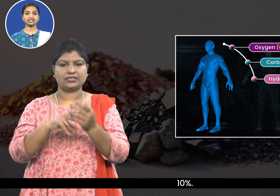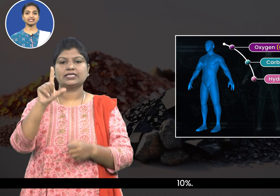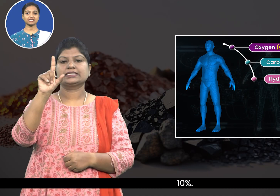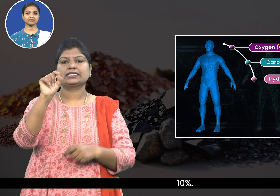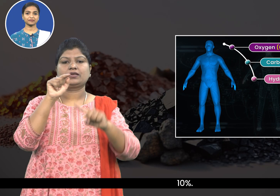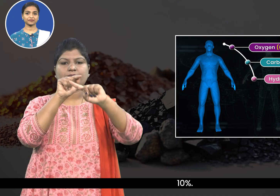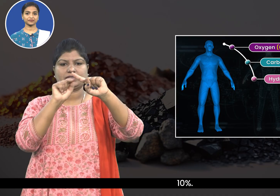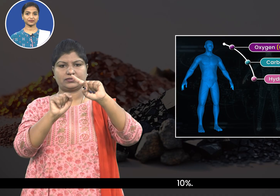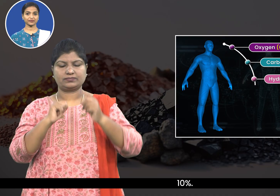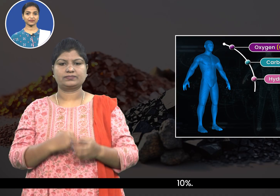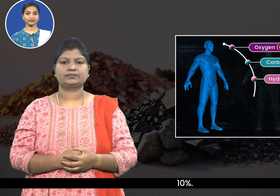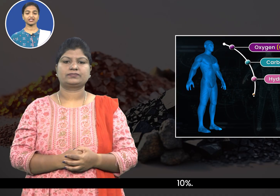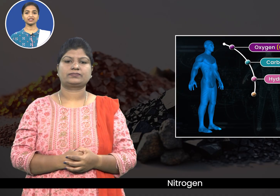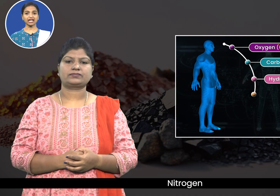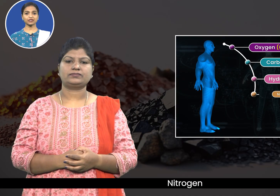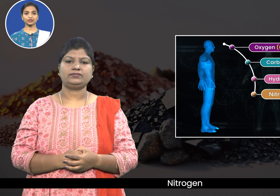10%,